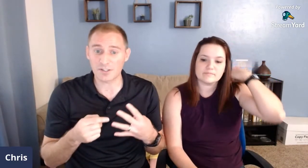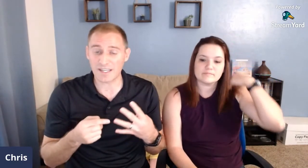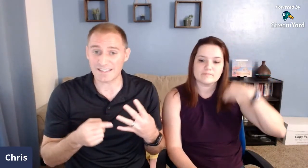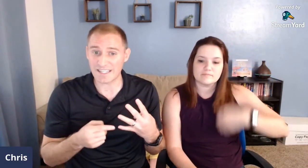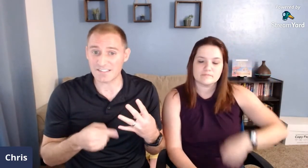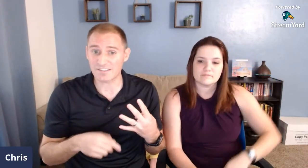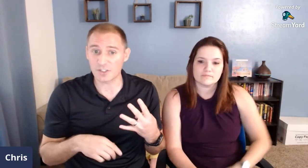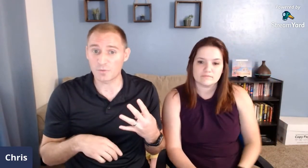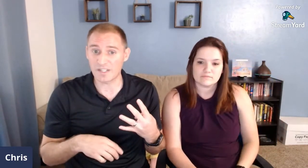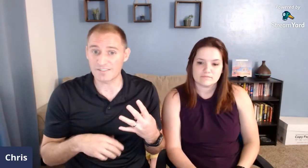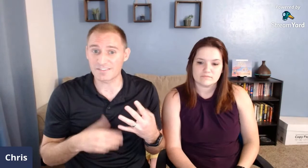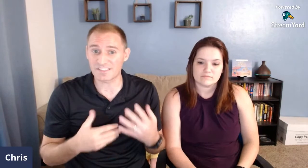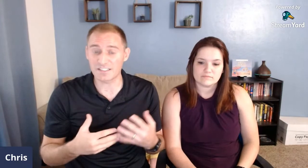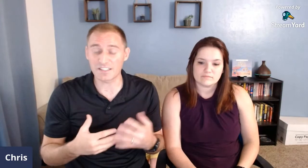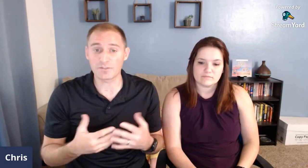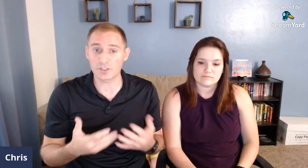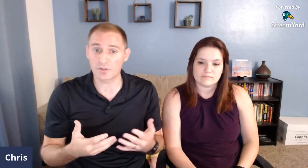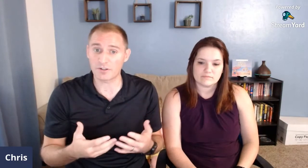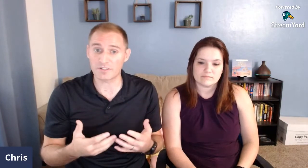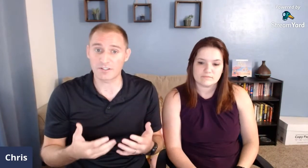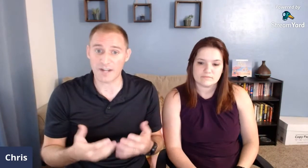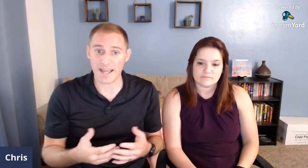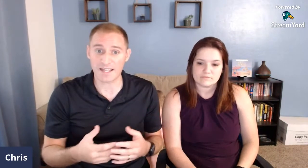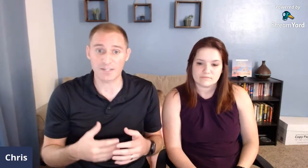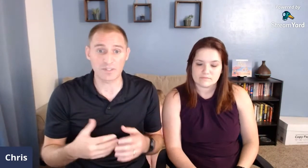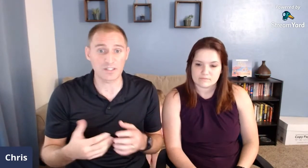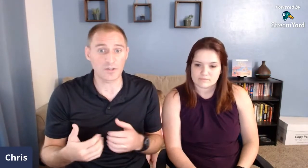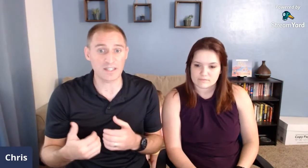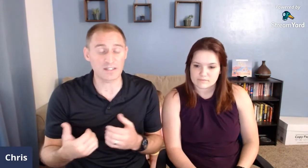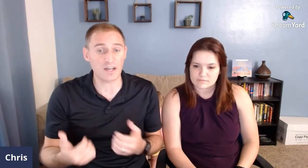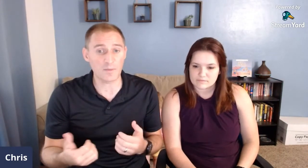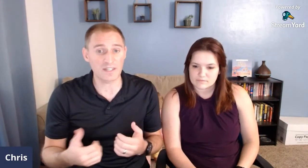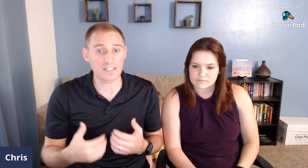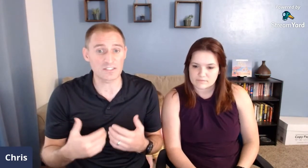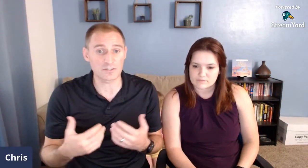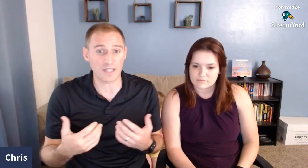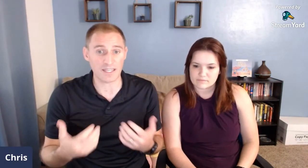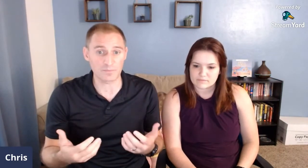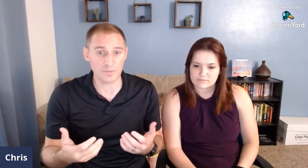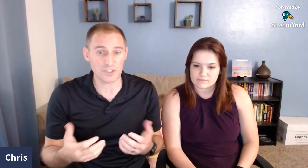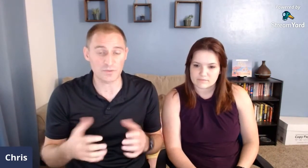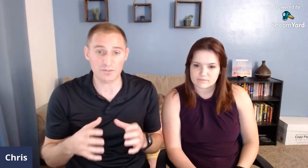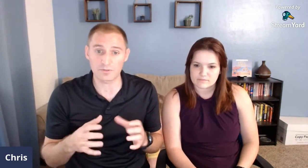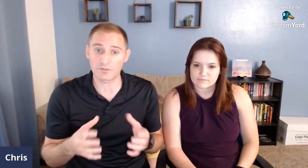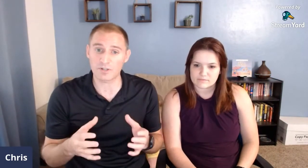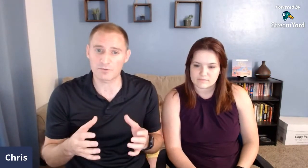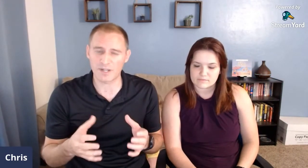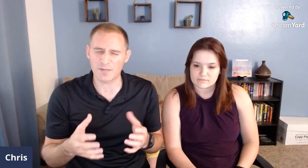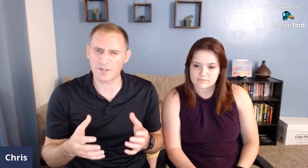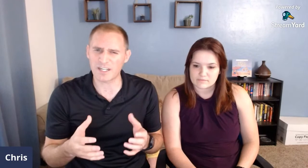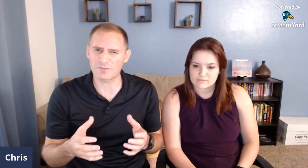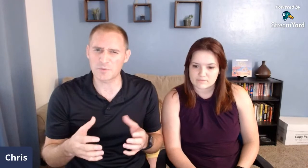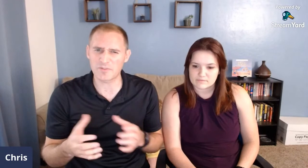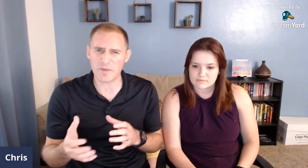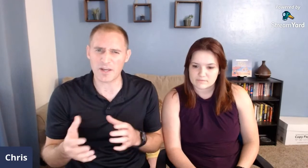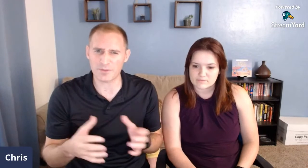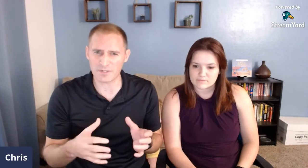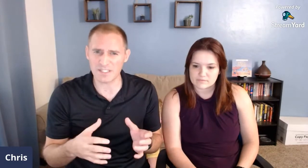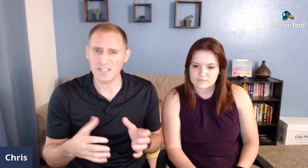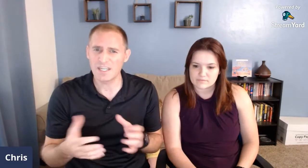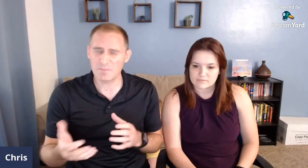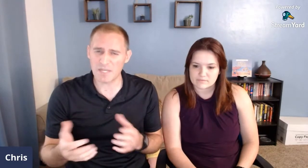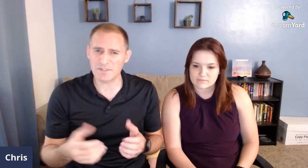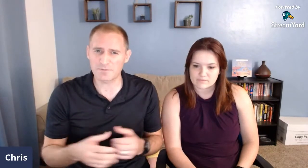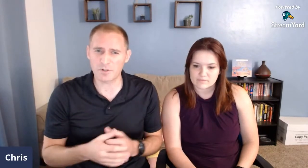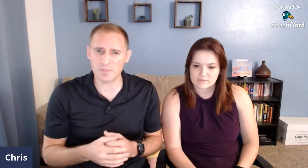can just go ahead and let us know what skill level you currently are at, and we can go ahead and accommodate you and put you into a great breakout room of about